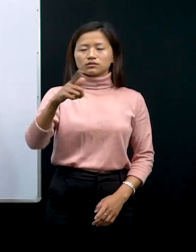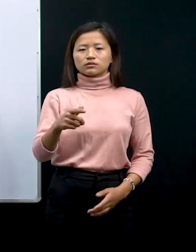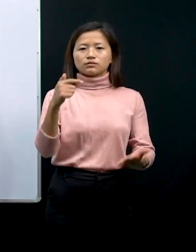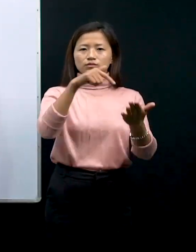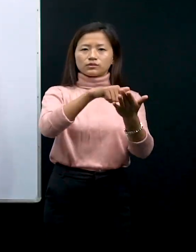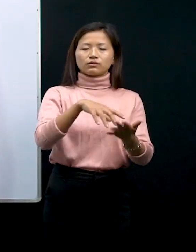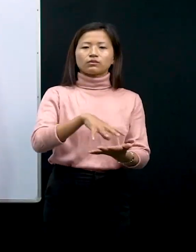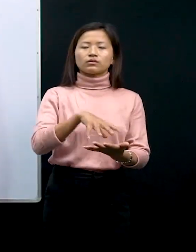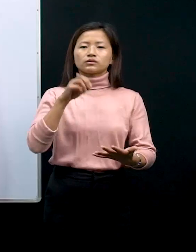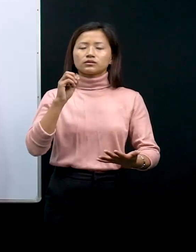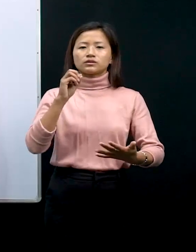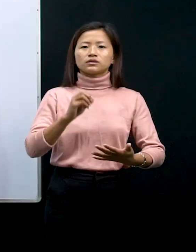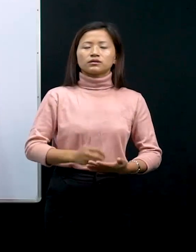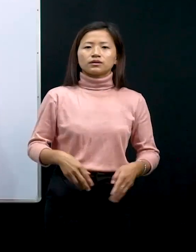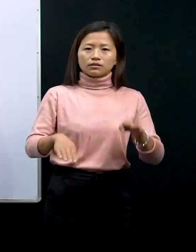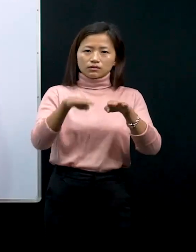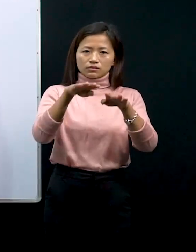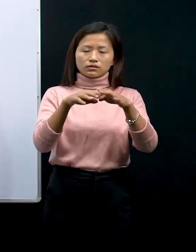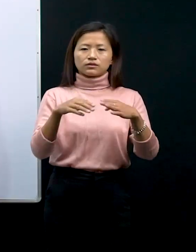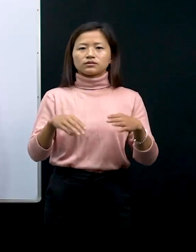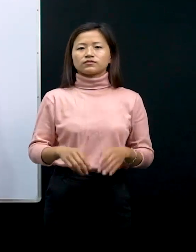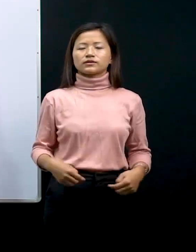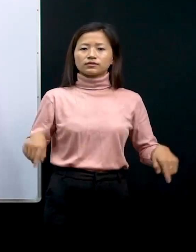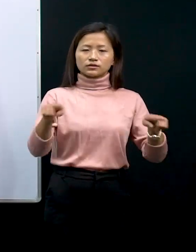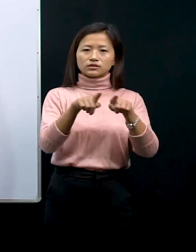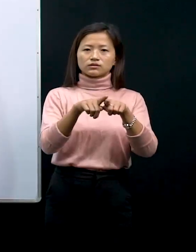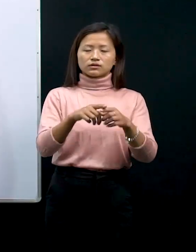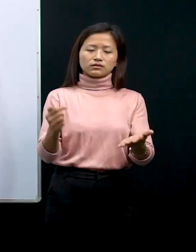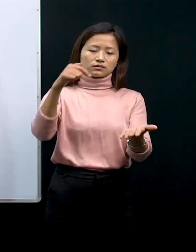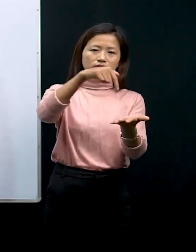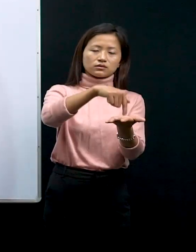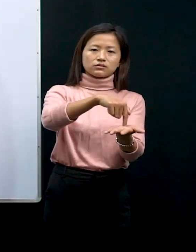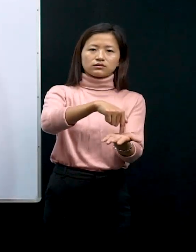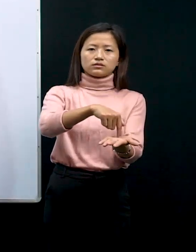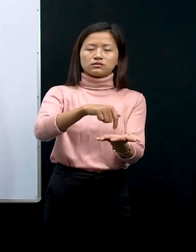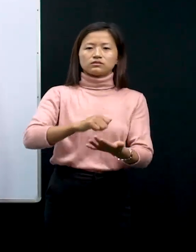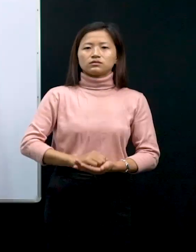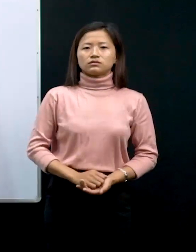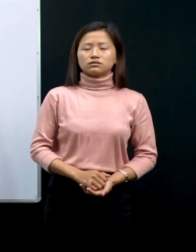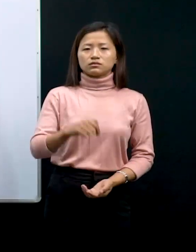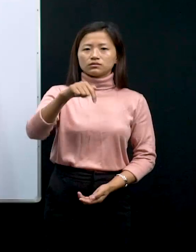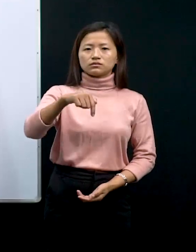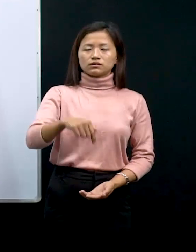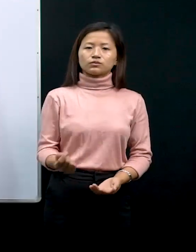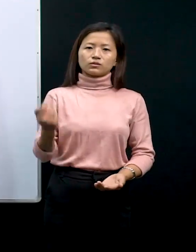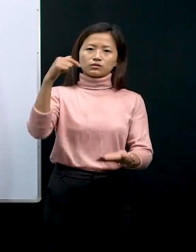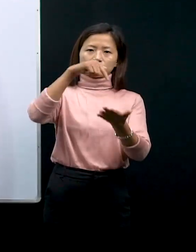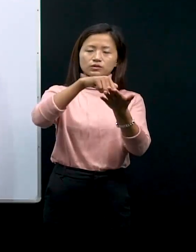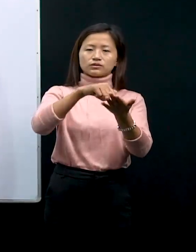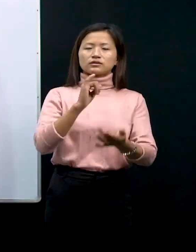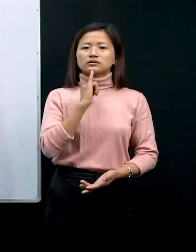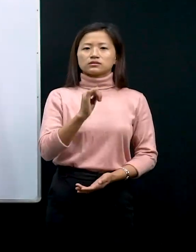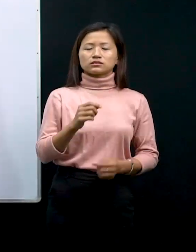learn, equal tangent subtends equal angle at the center. Okay. Now one more point is there that I will explain